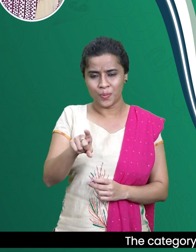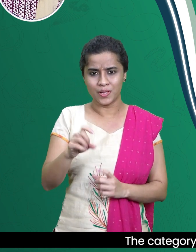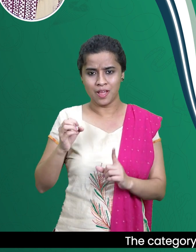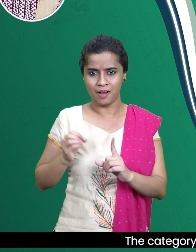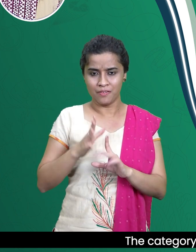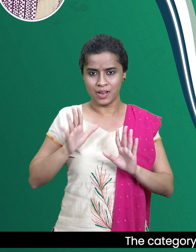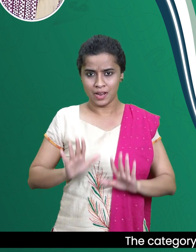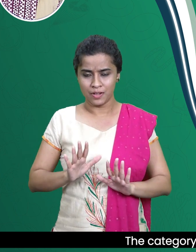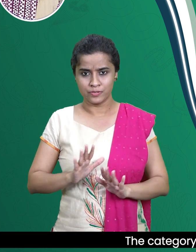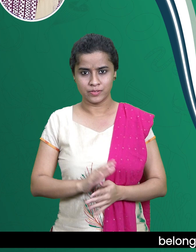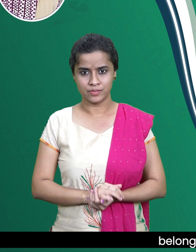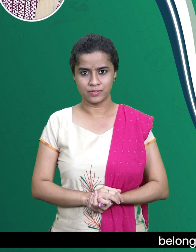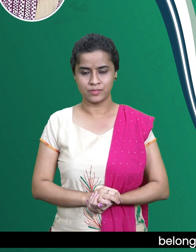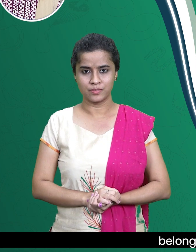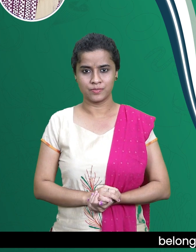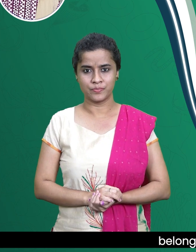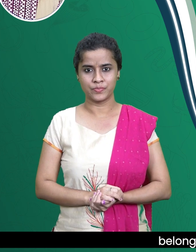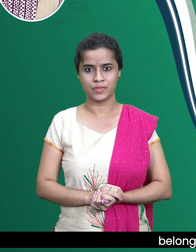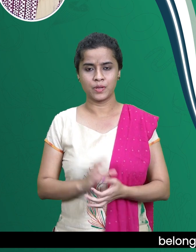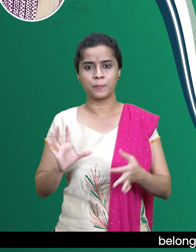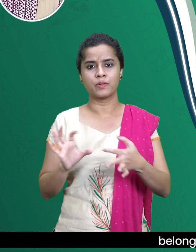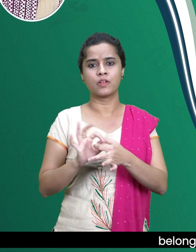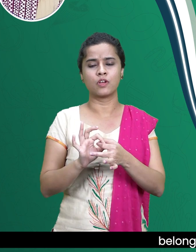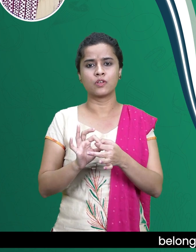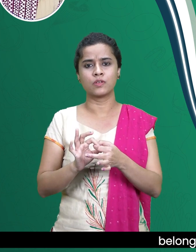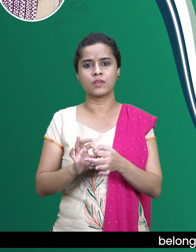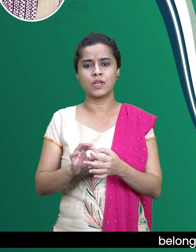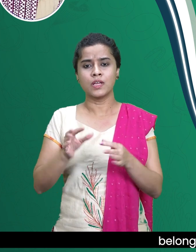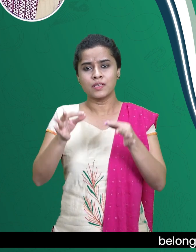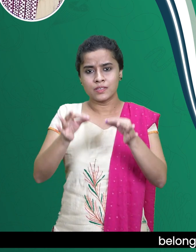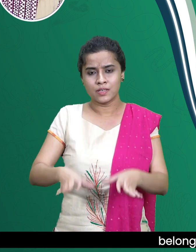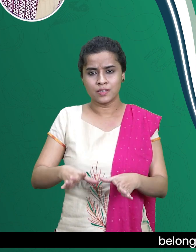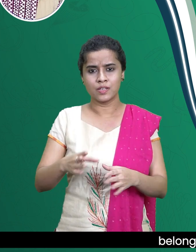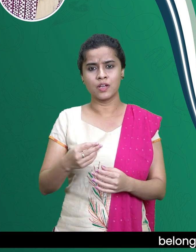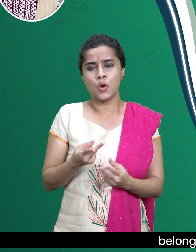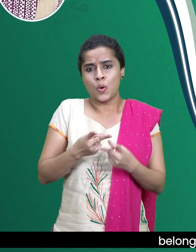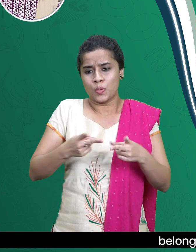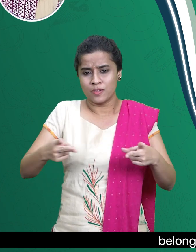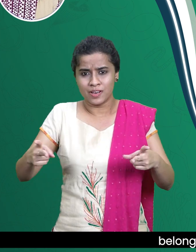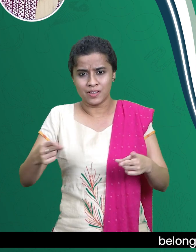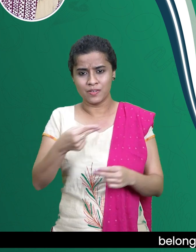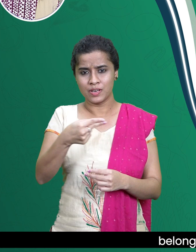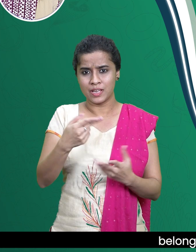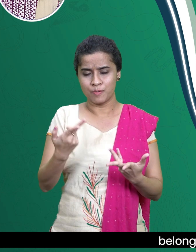belongs decides the type of treatment.